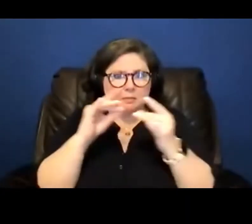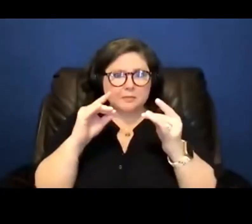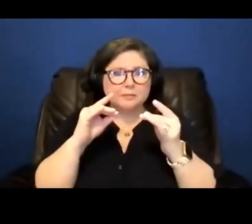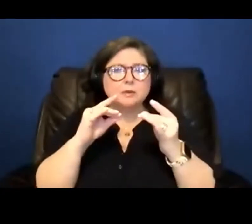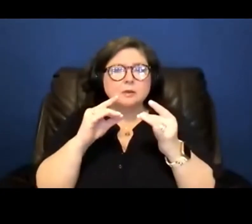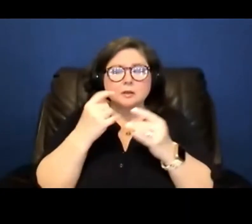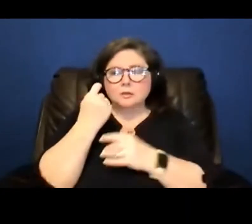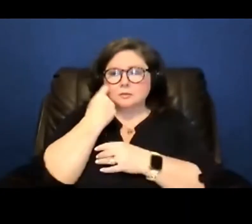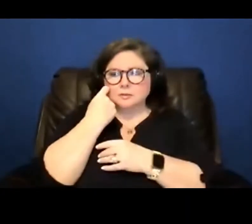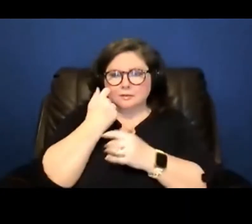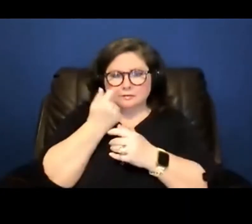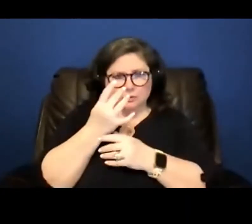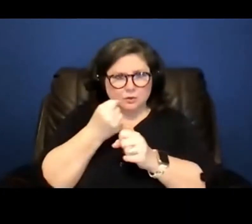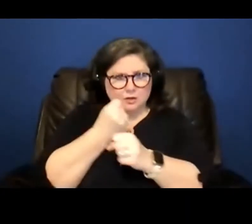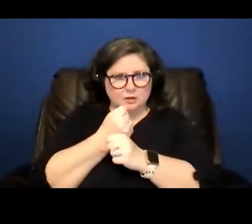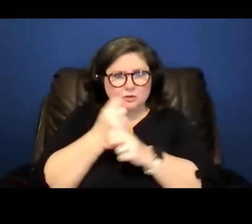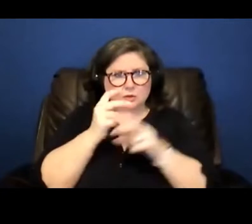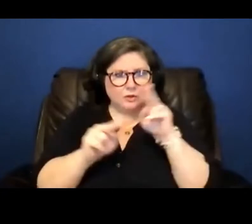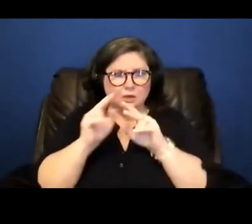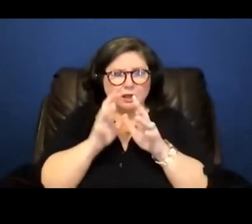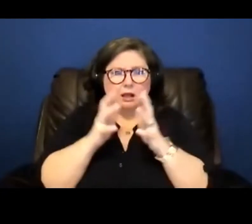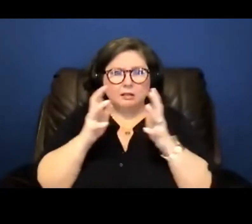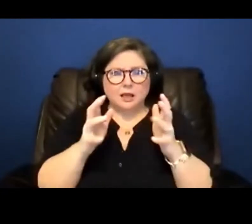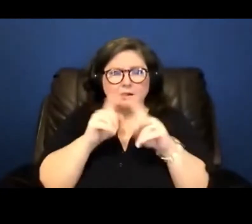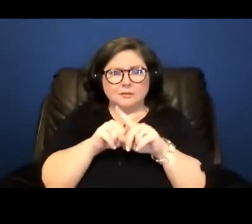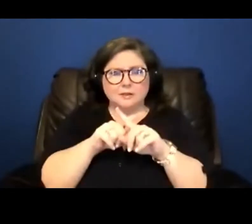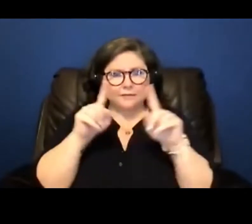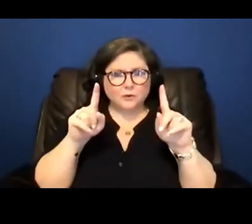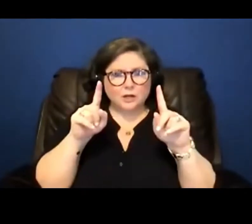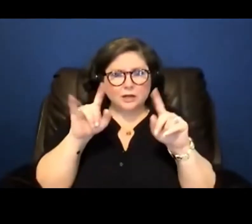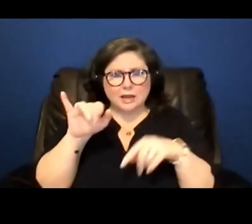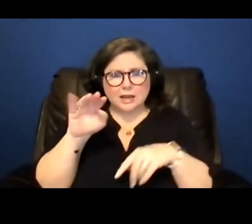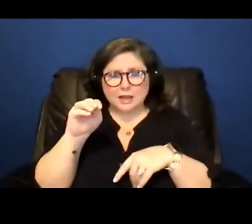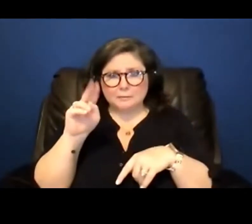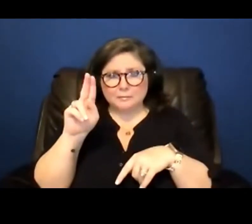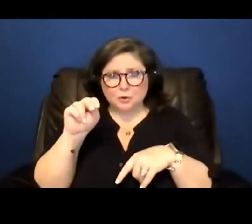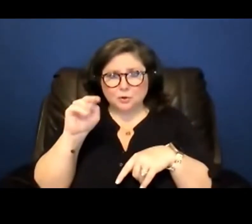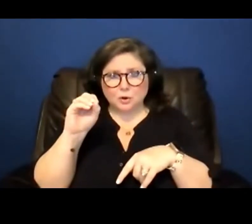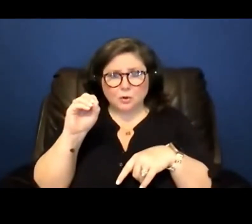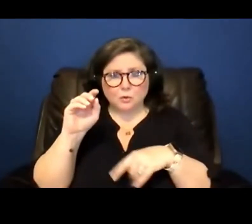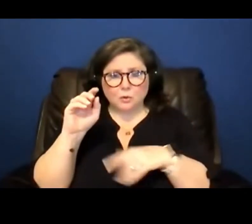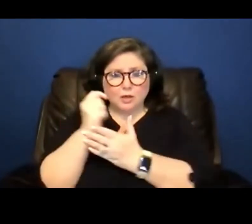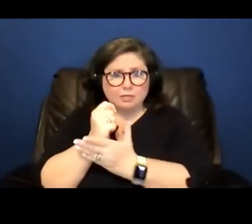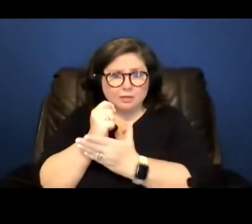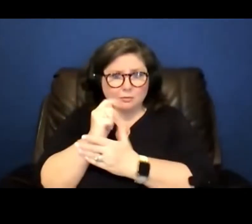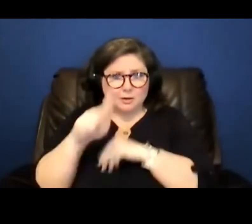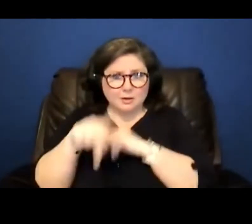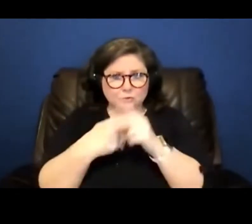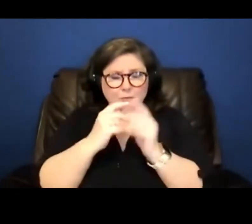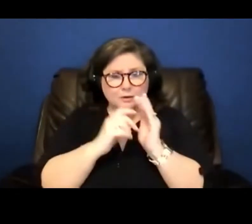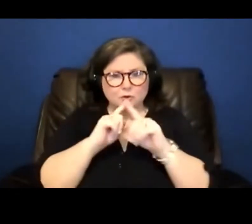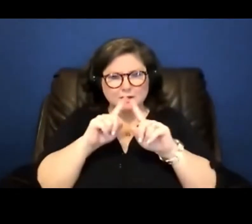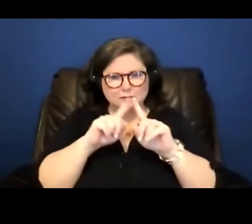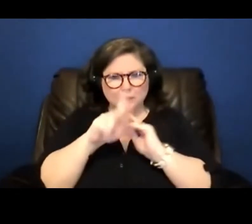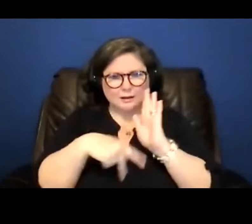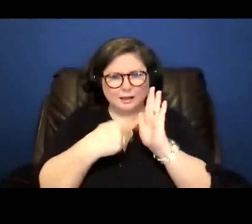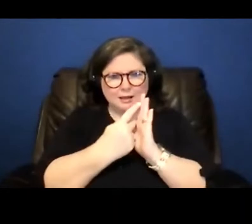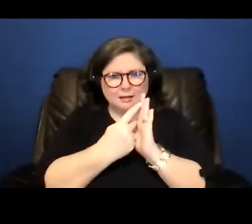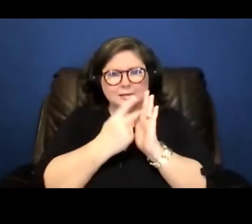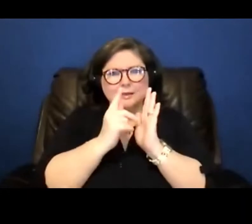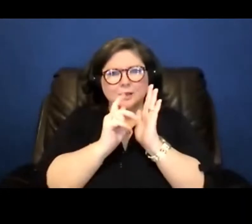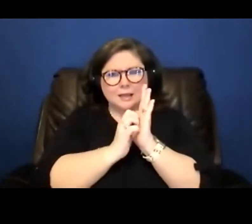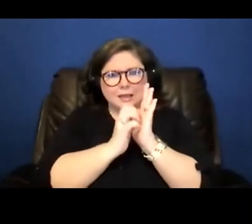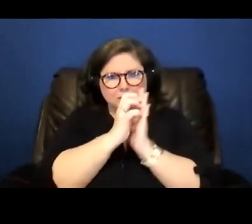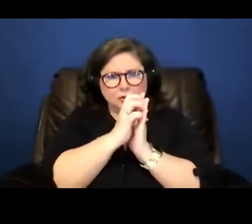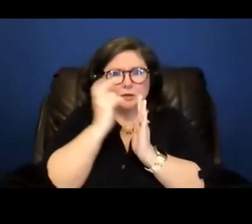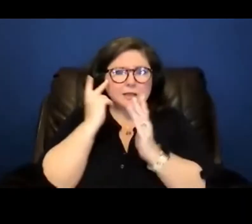few years, we're looking at a lot of different immunotherapy treatment for different types of cancer and see how effective they